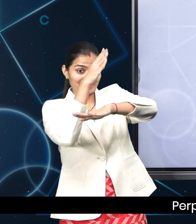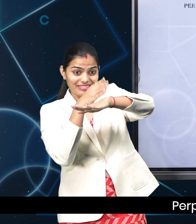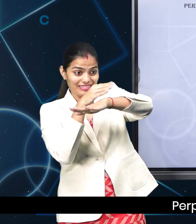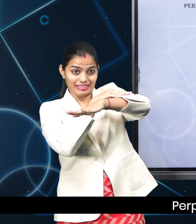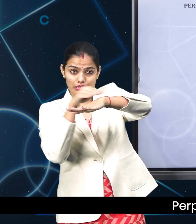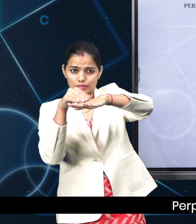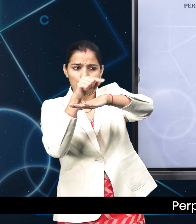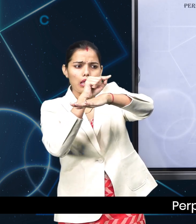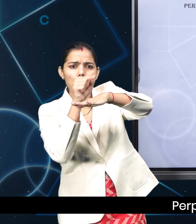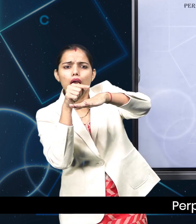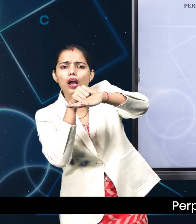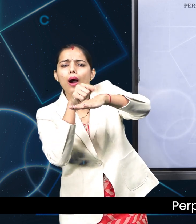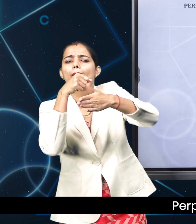Perpendicular bisector.